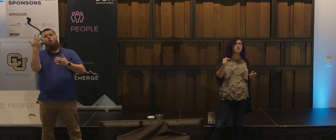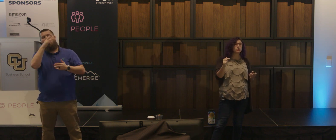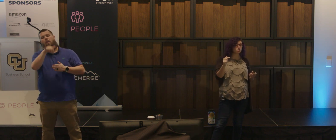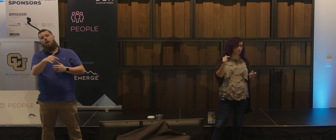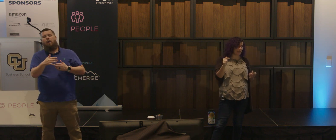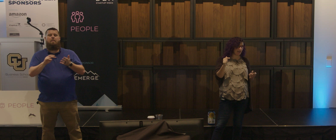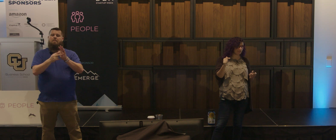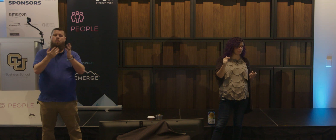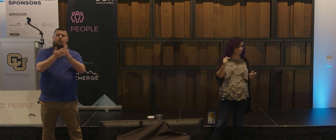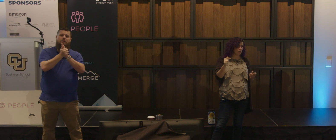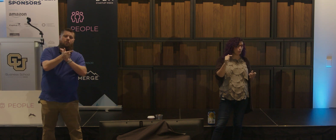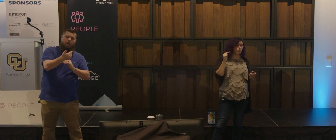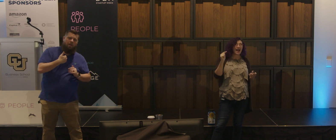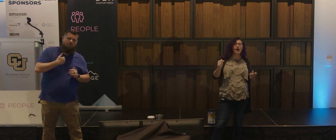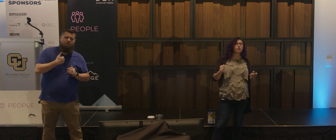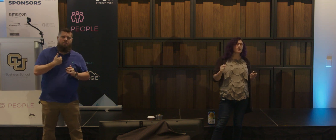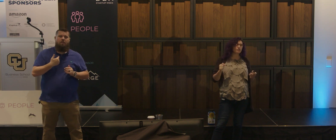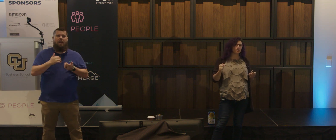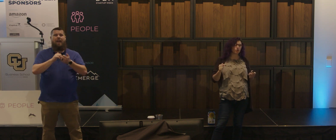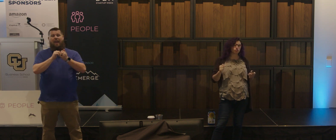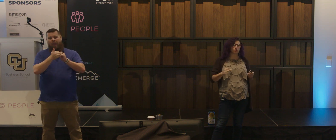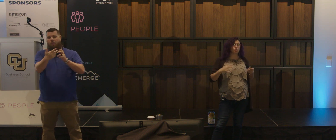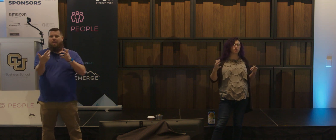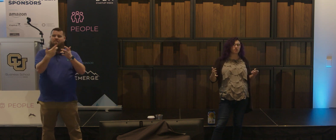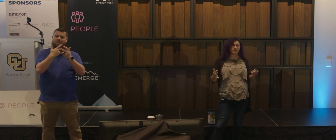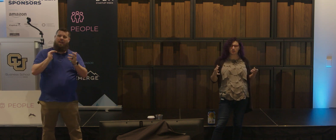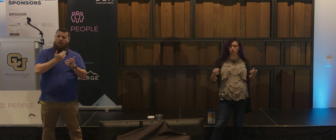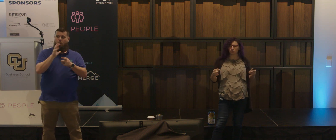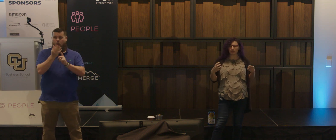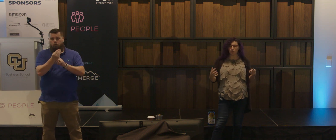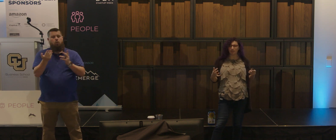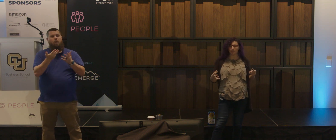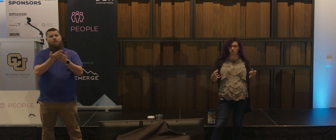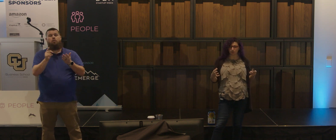What skills do they have? How do they fit into the culture? What are the things that you really want them to do?